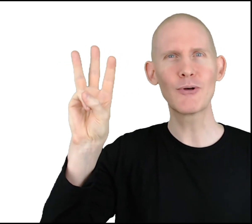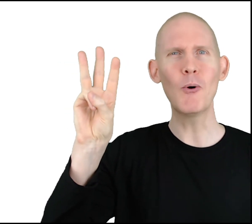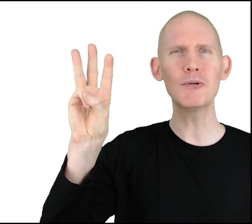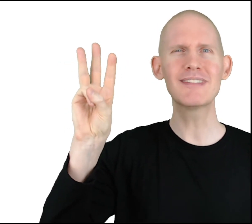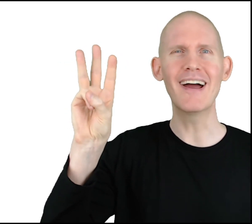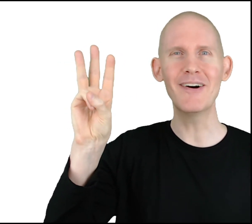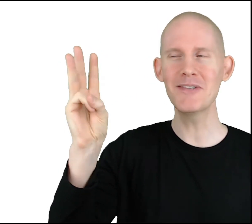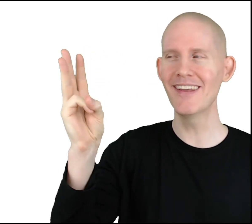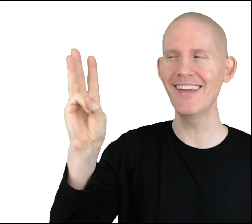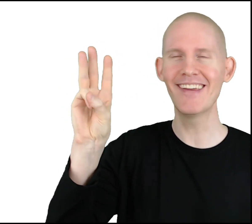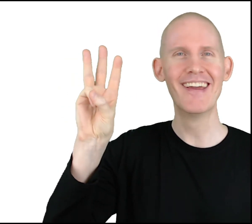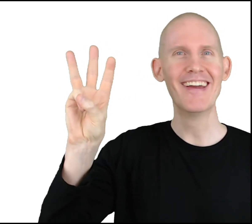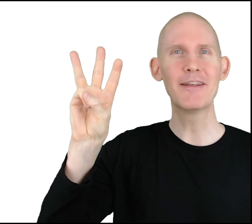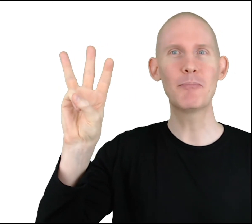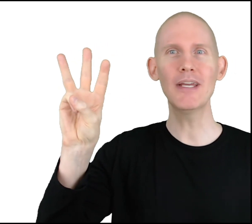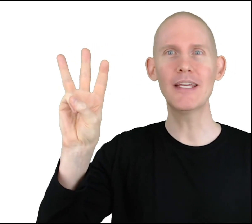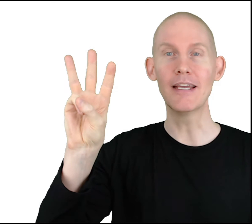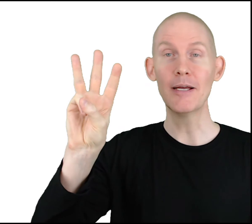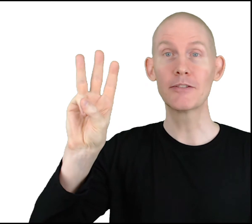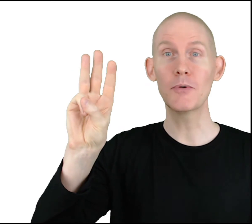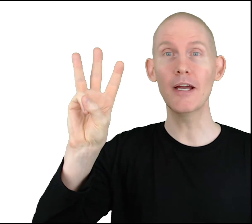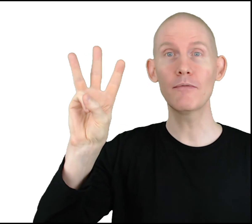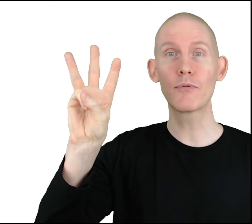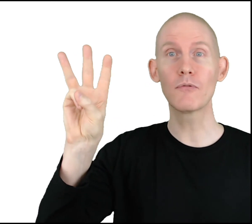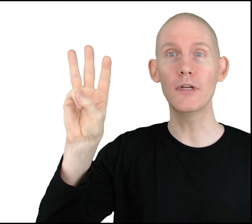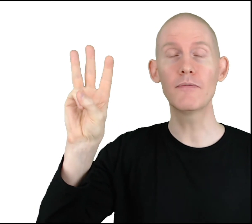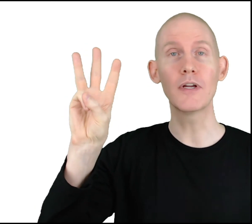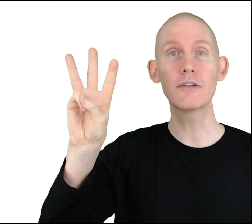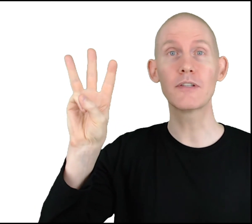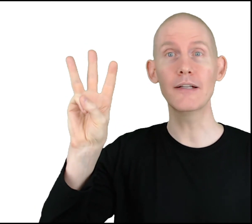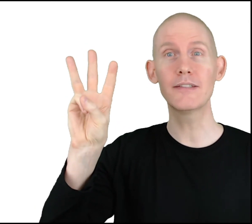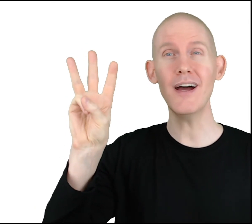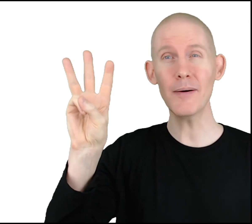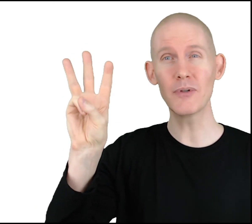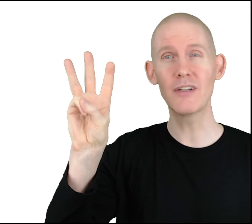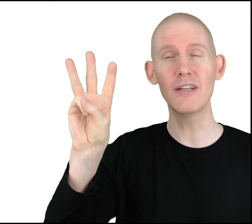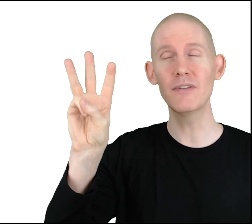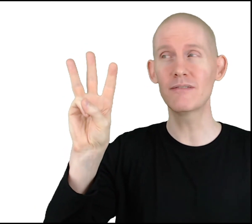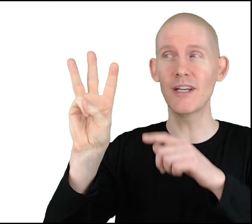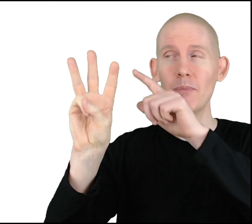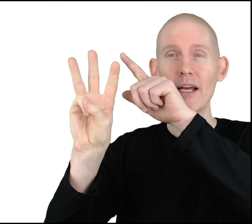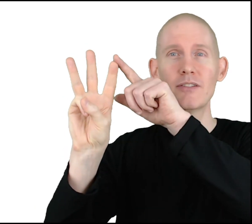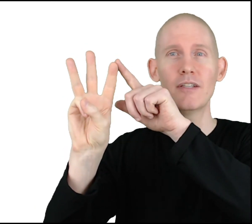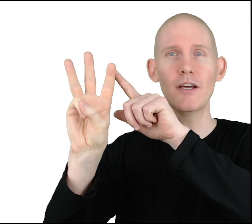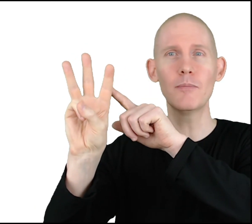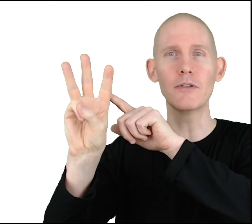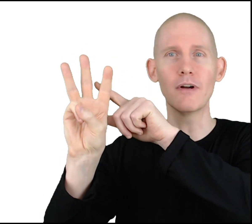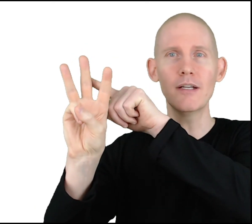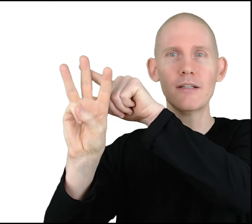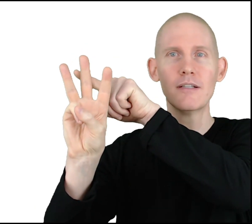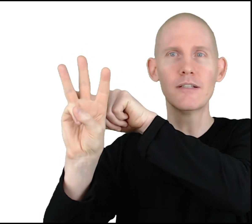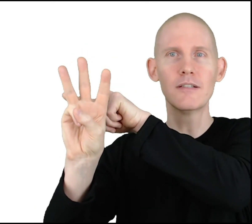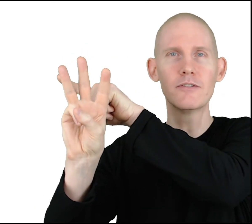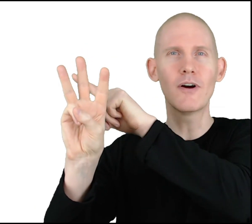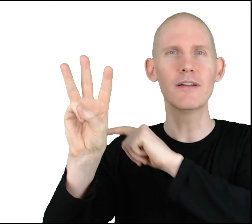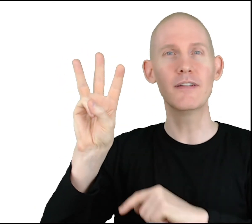hold down the pinky. So we have 3 fingers on top. You can even imagine the W, right? Drawing the W